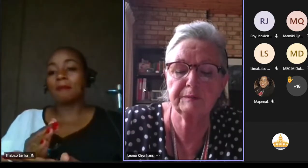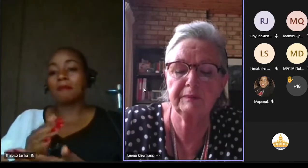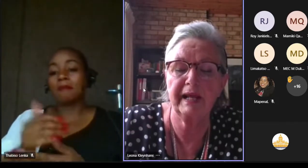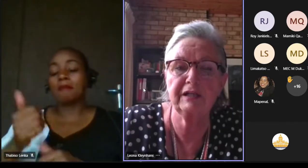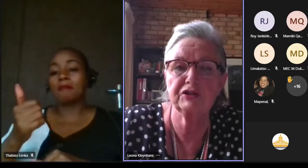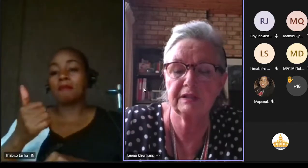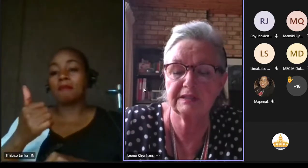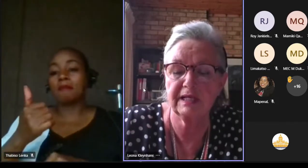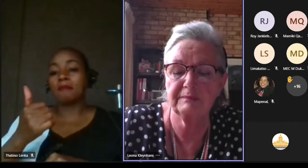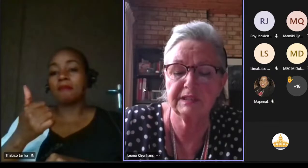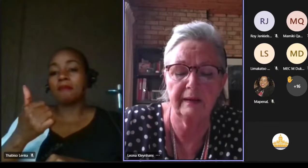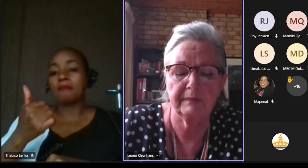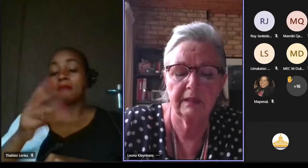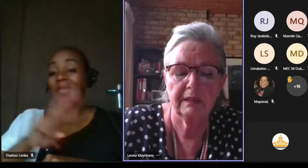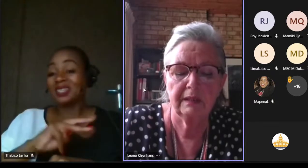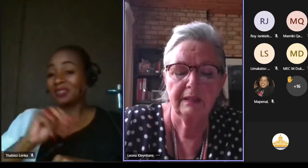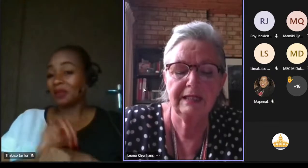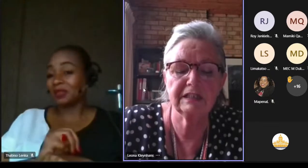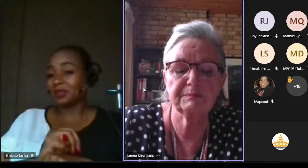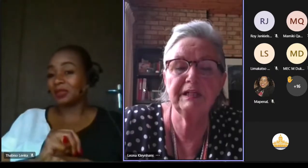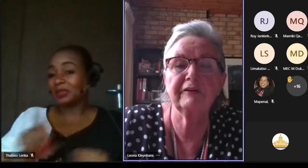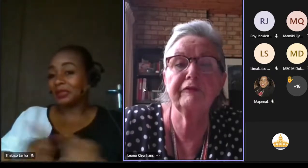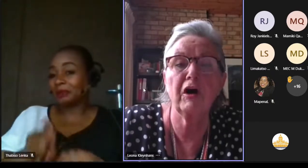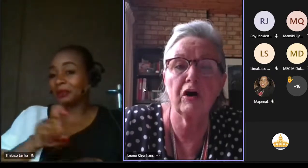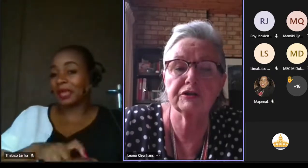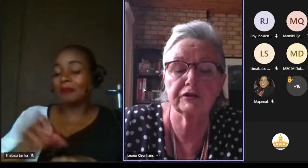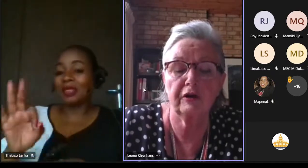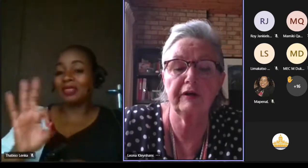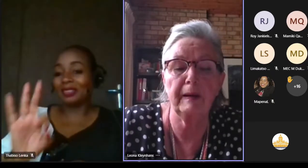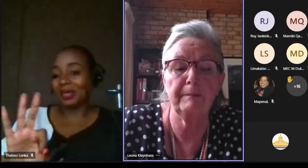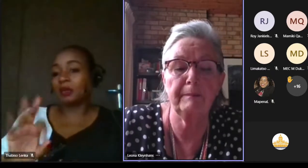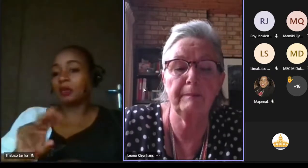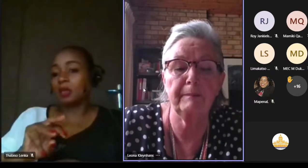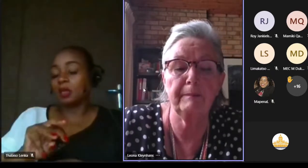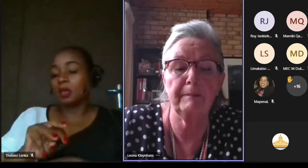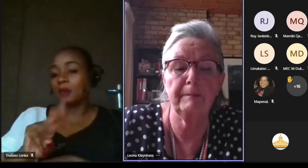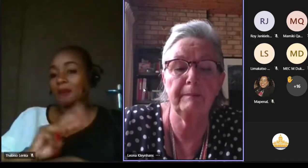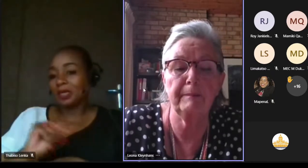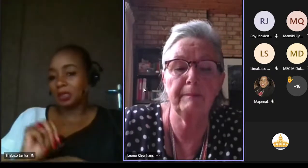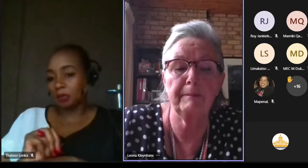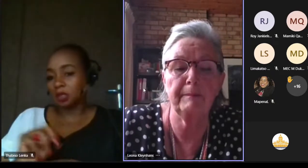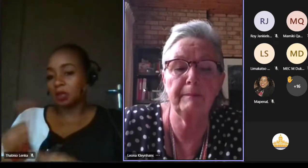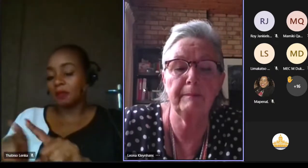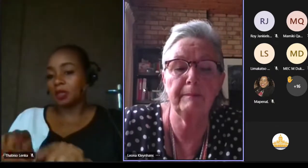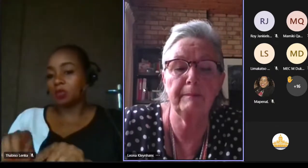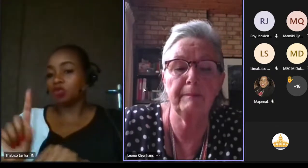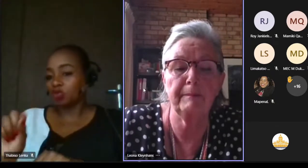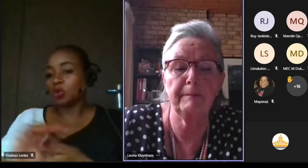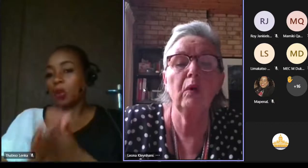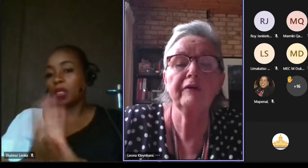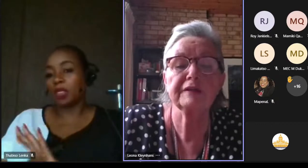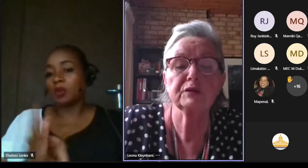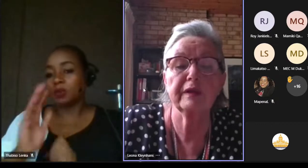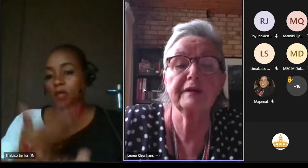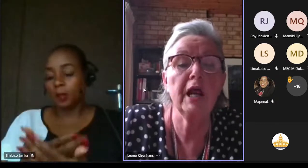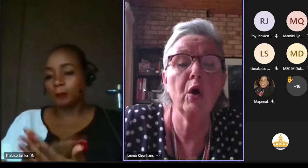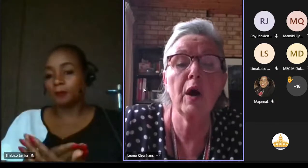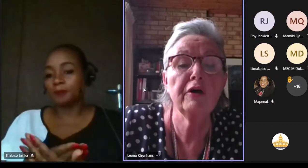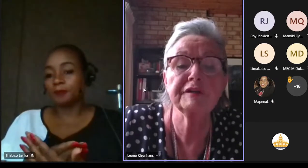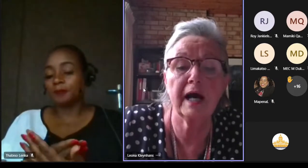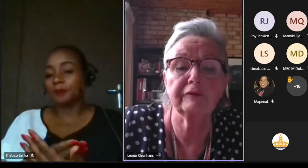three municipal managers at the same time. It has been a farce of epic proportions. And all of this